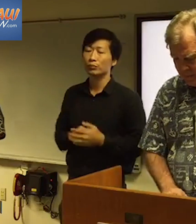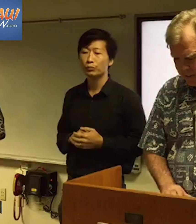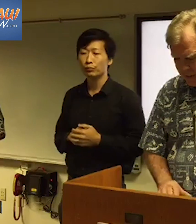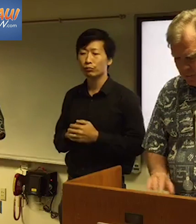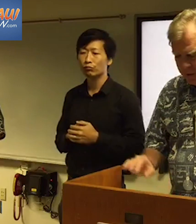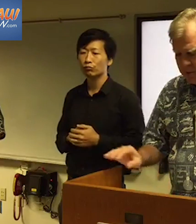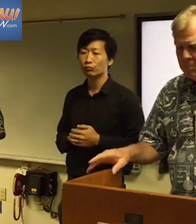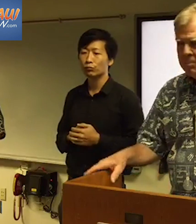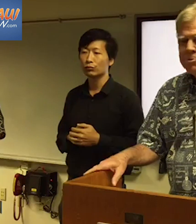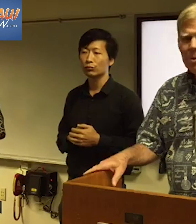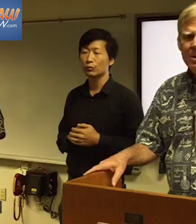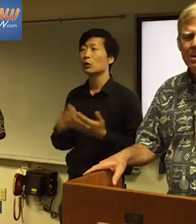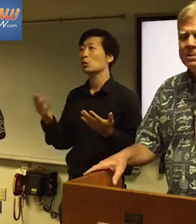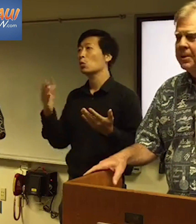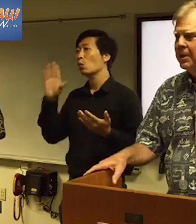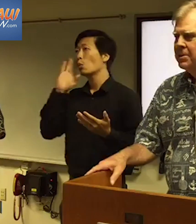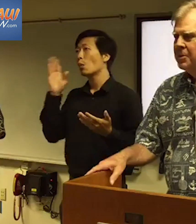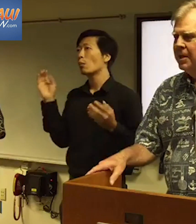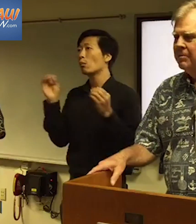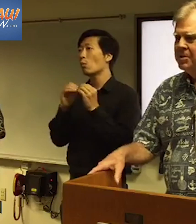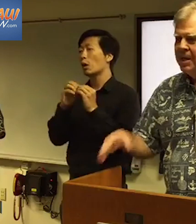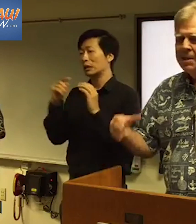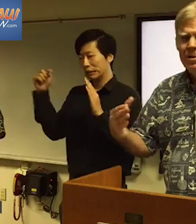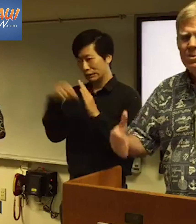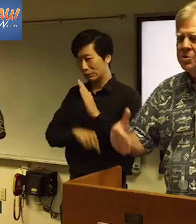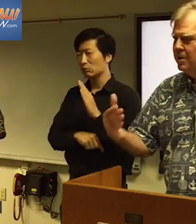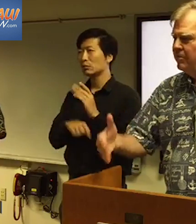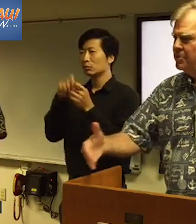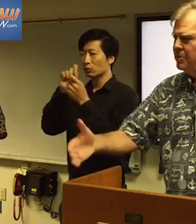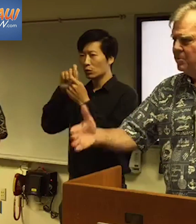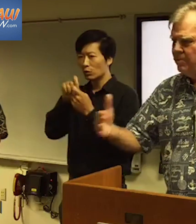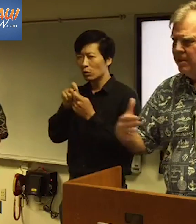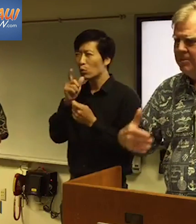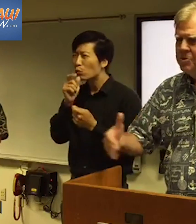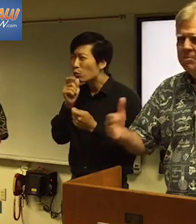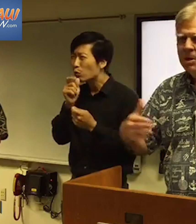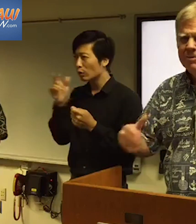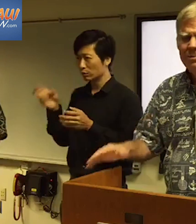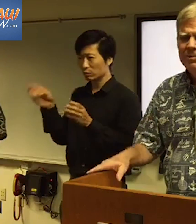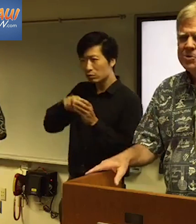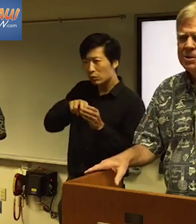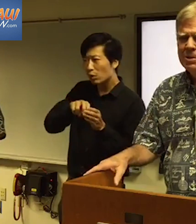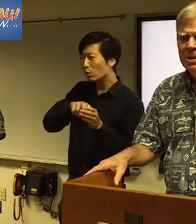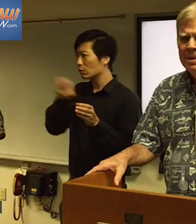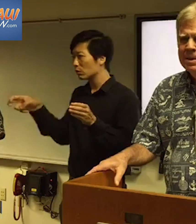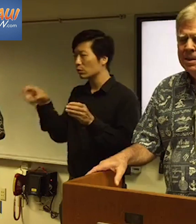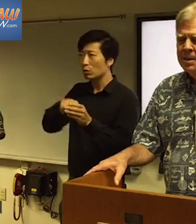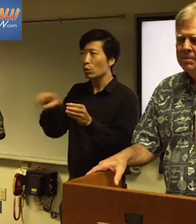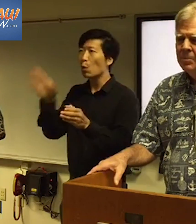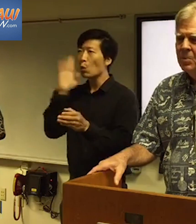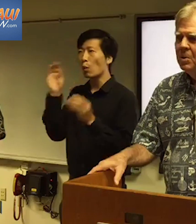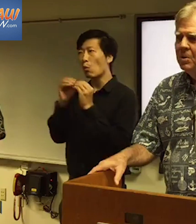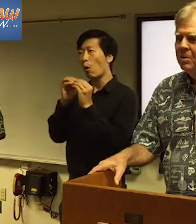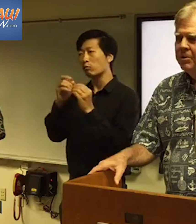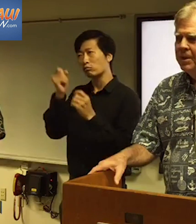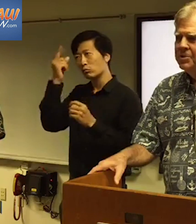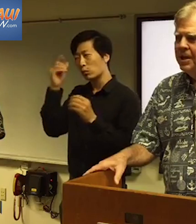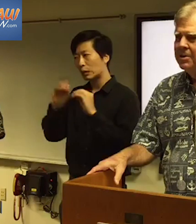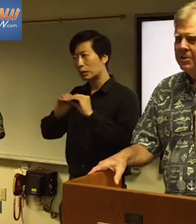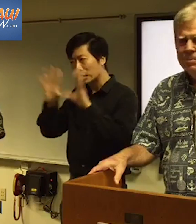February 26th, in Honolulu on February 27th, in Lahaina, Maui on February